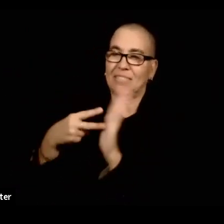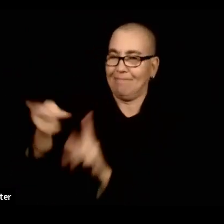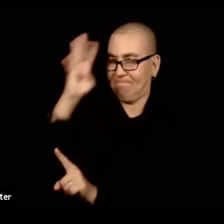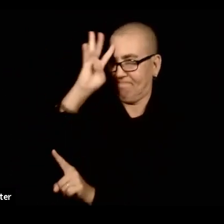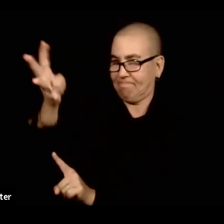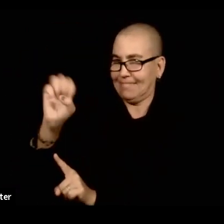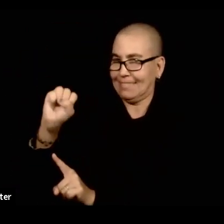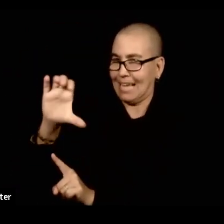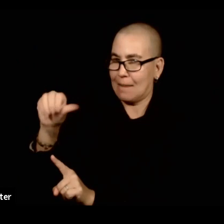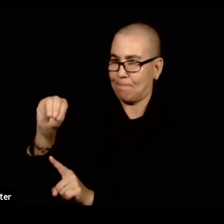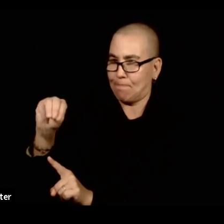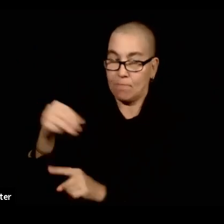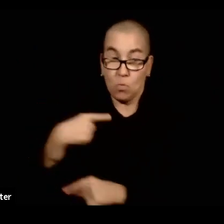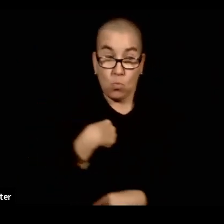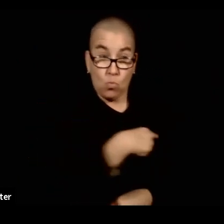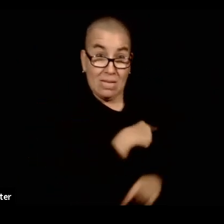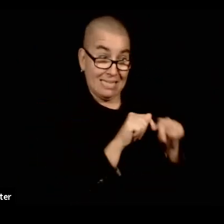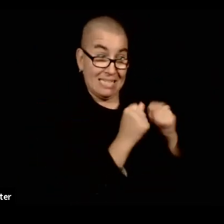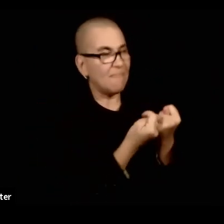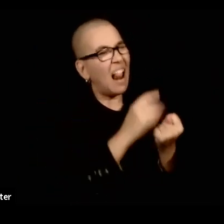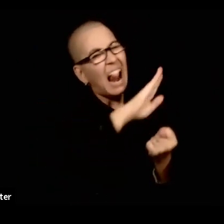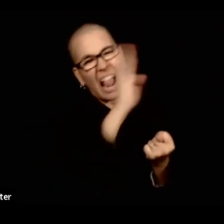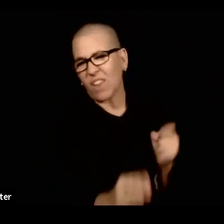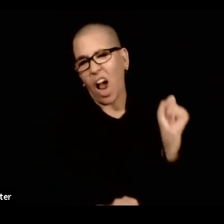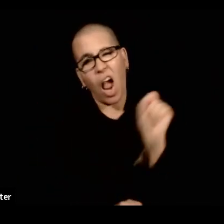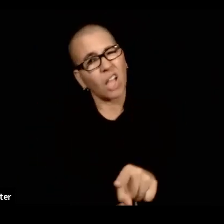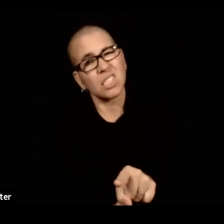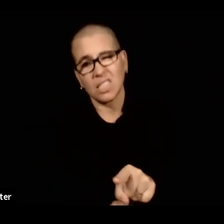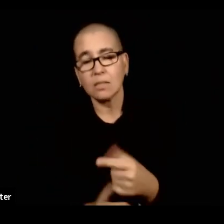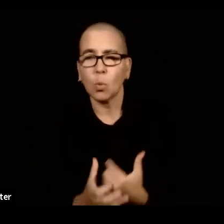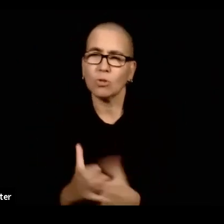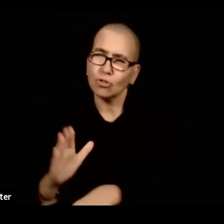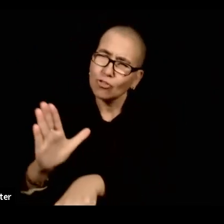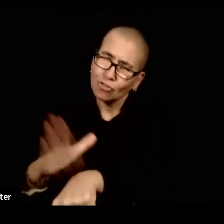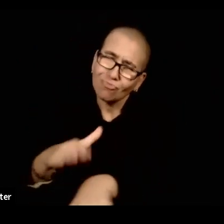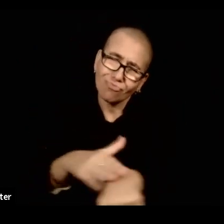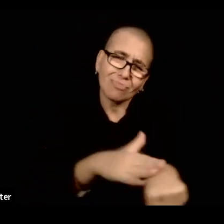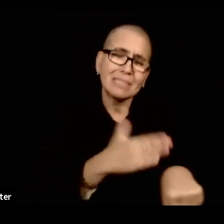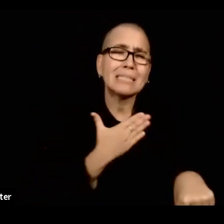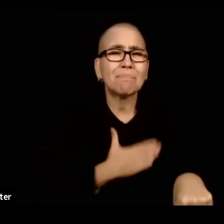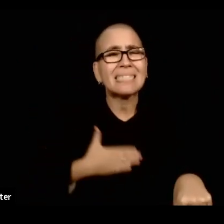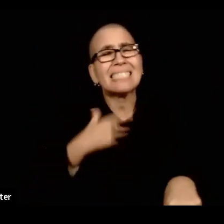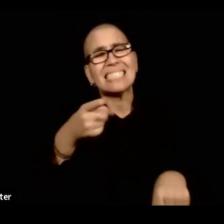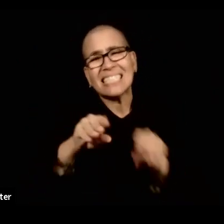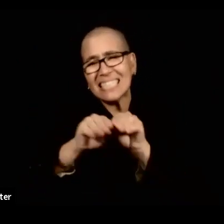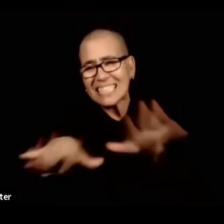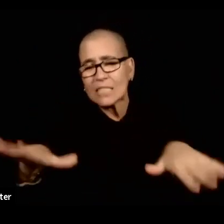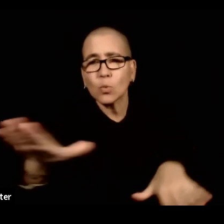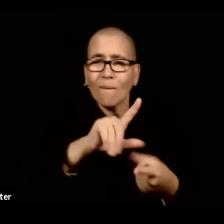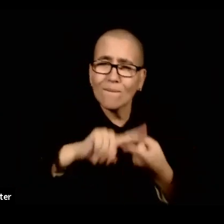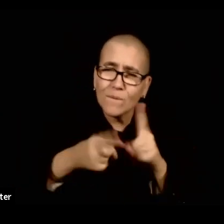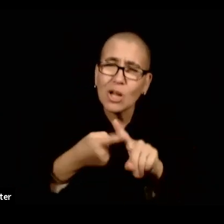with that, I'll turn it back to Mike Schoen. Thank you, Chris. Operator, we're ready to take questions.